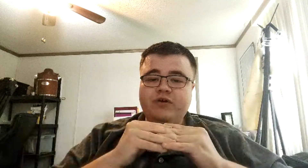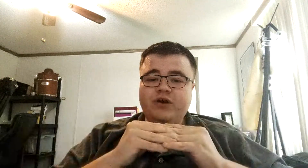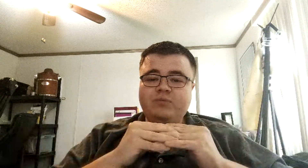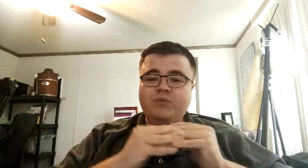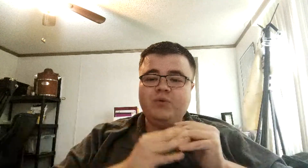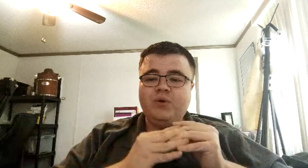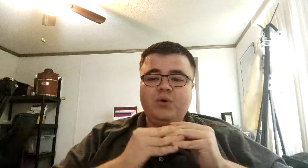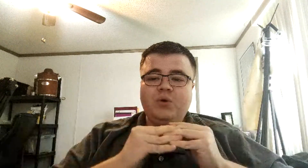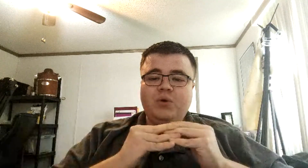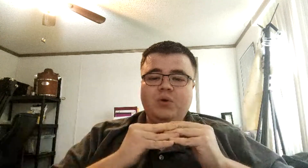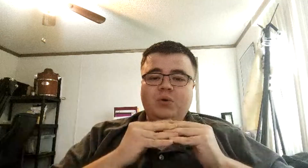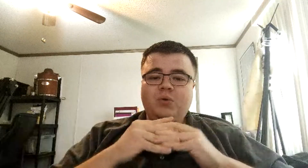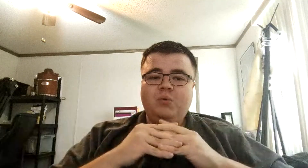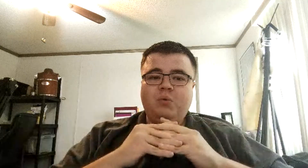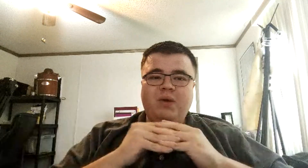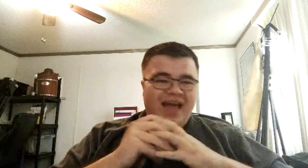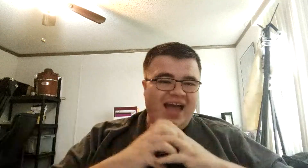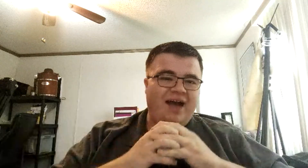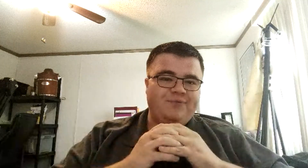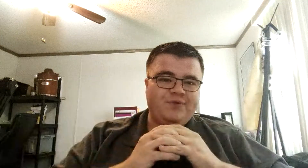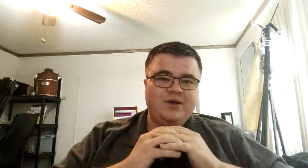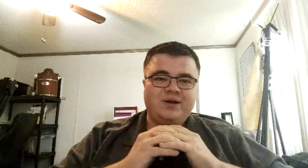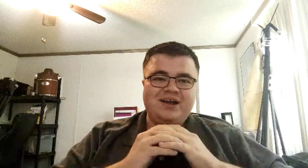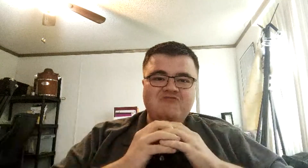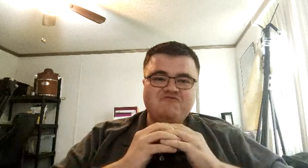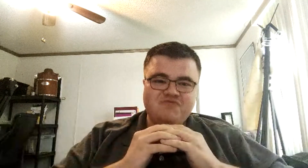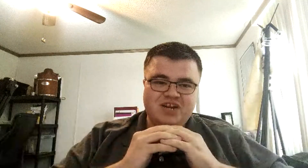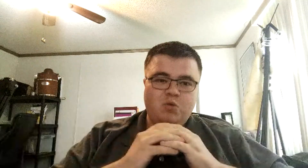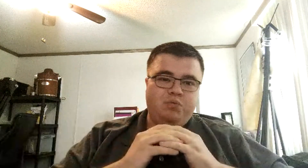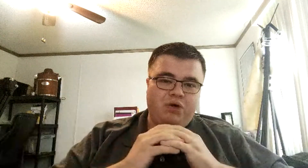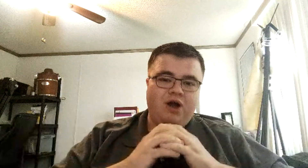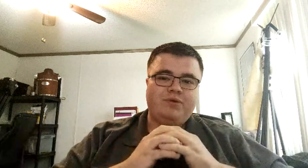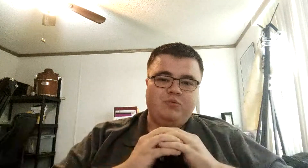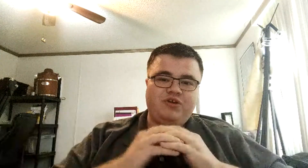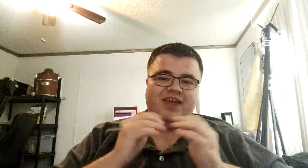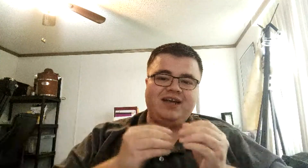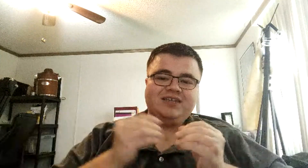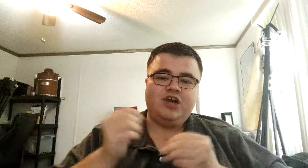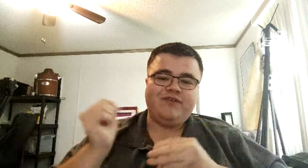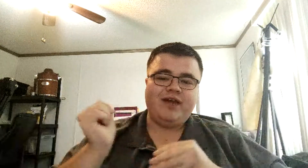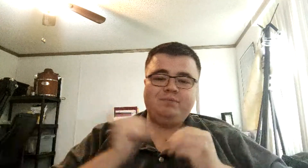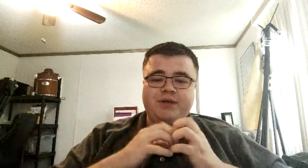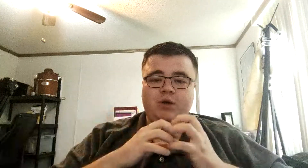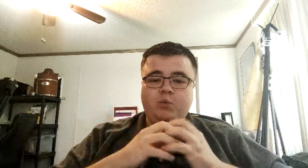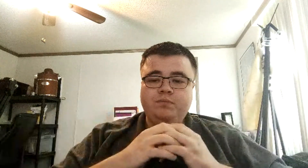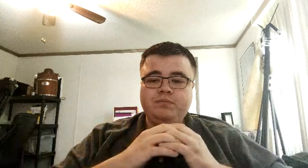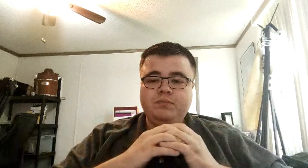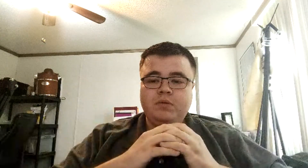era, we have a real problem with Alexander Graham Bell.